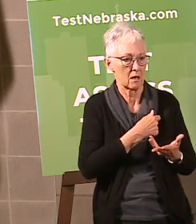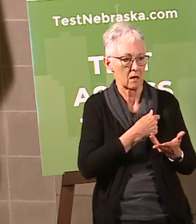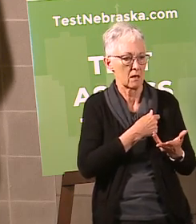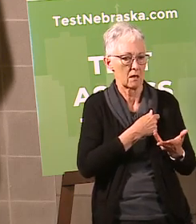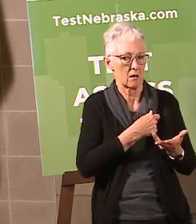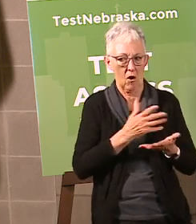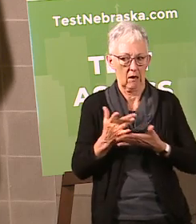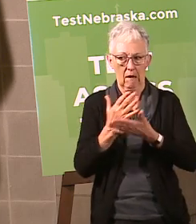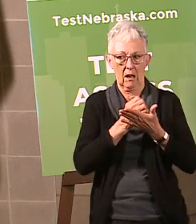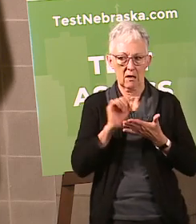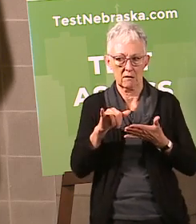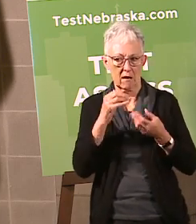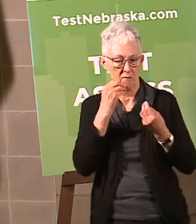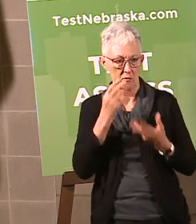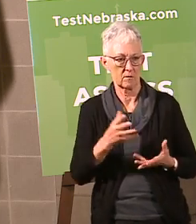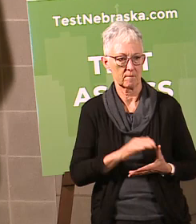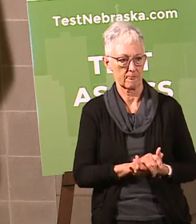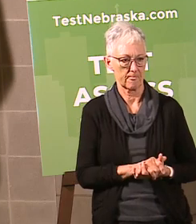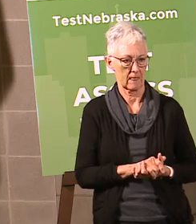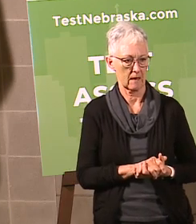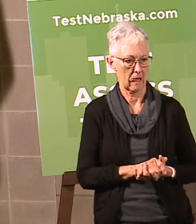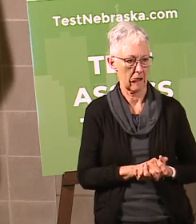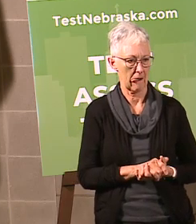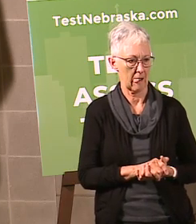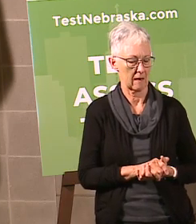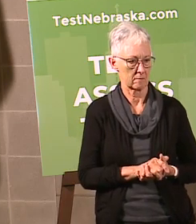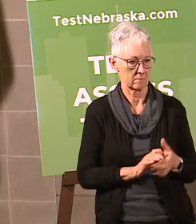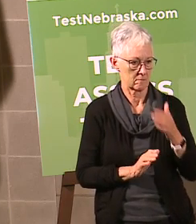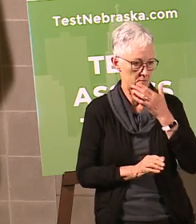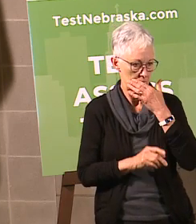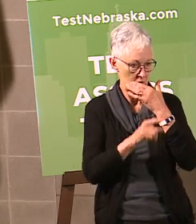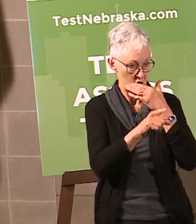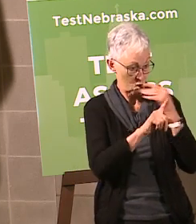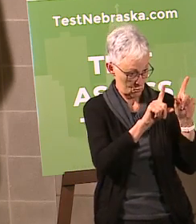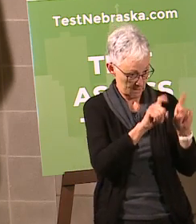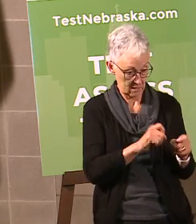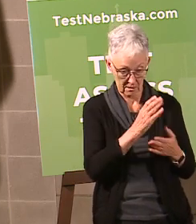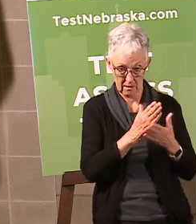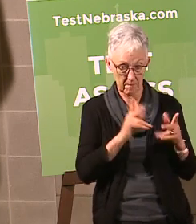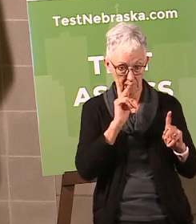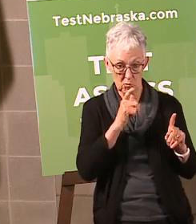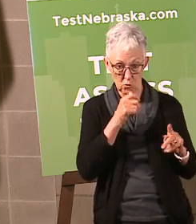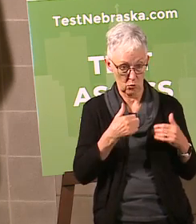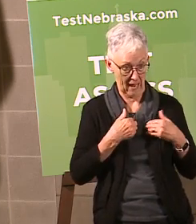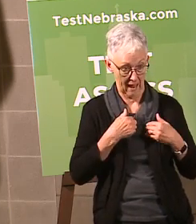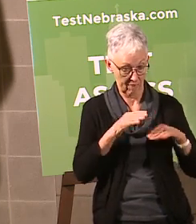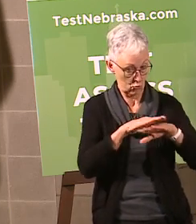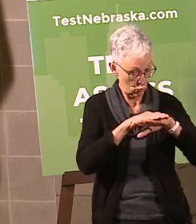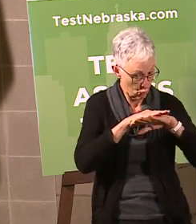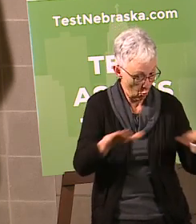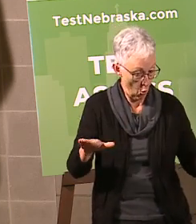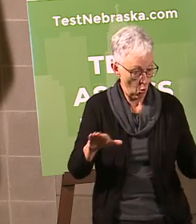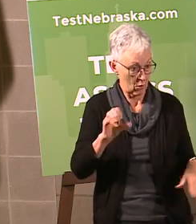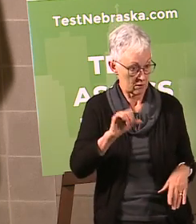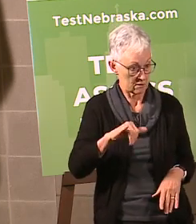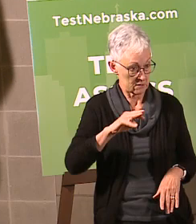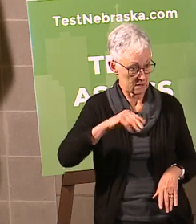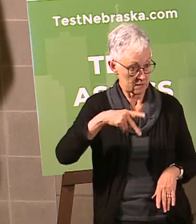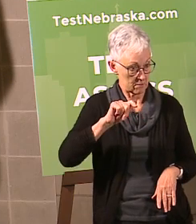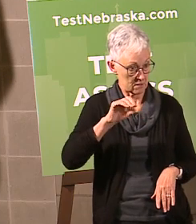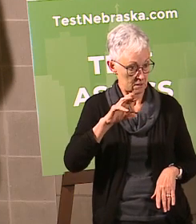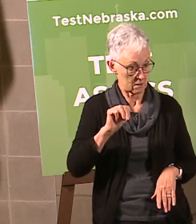what percent positives and that sort of stuff. But are you testing any asymptomatic people? So are we testing asymptomatic people with Test